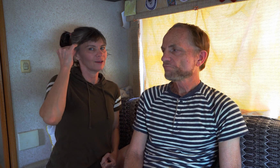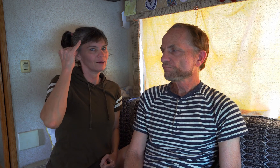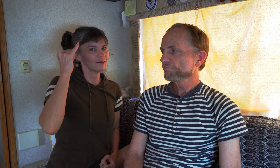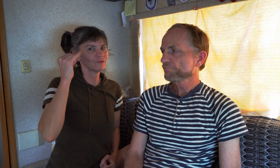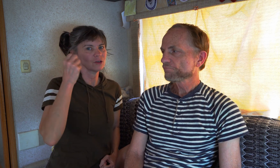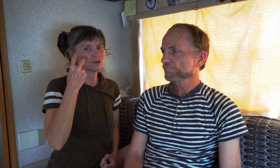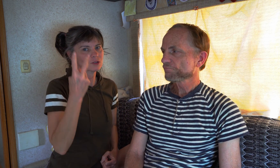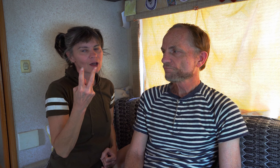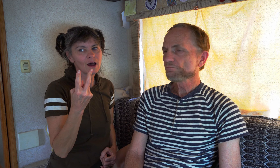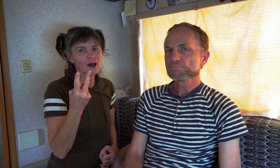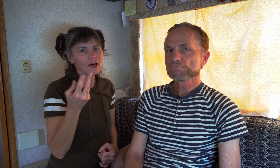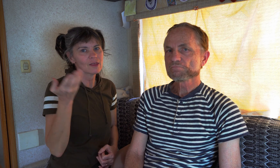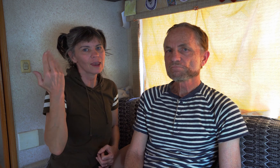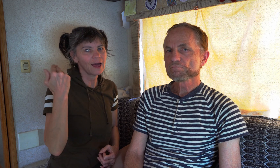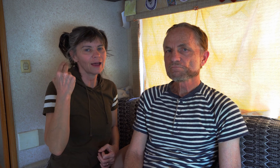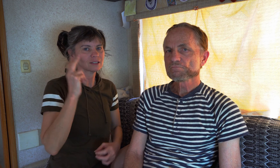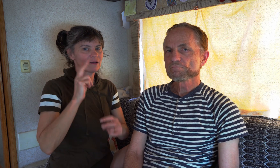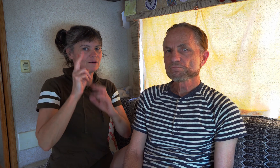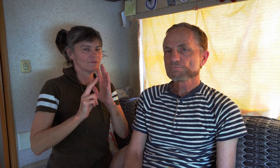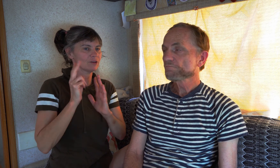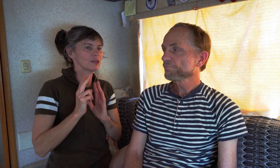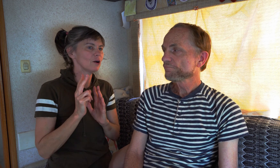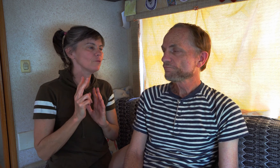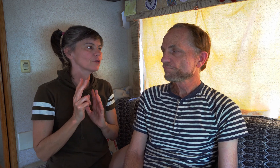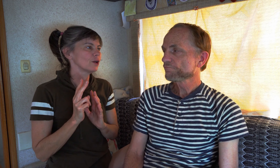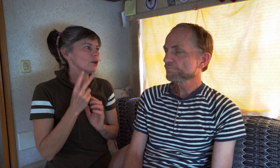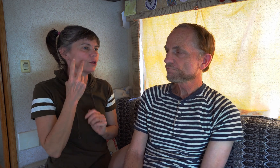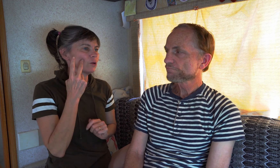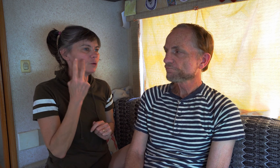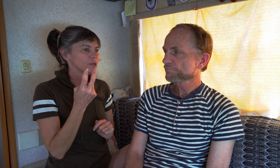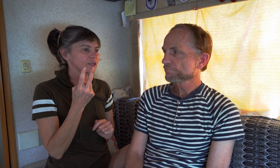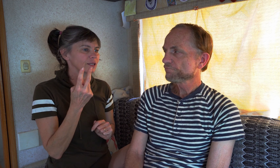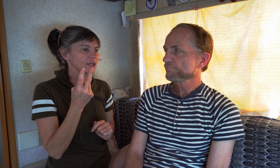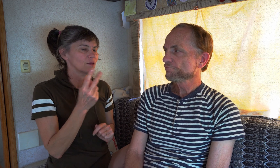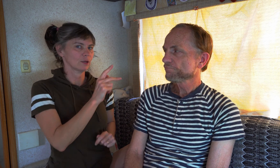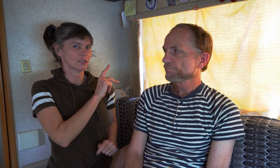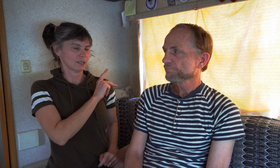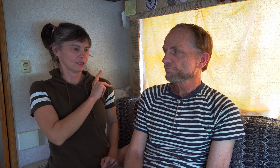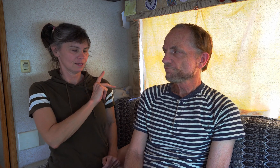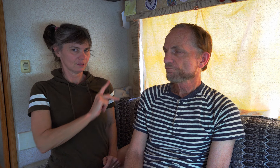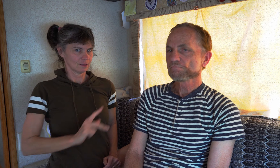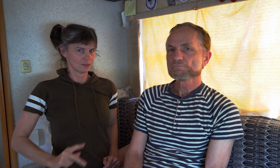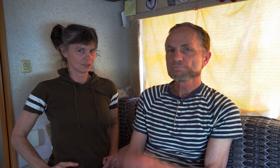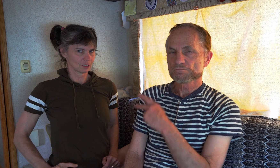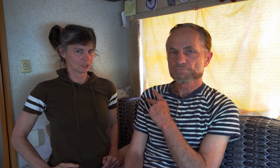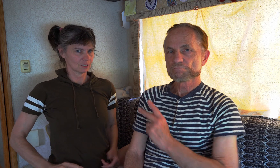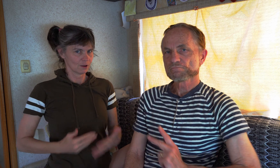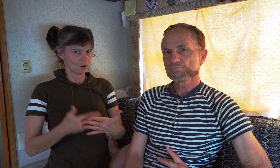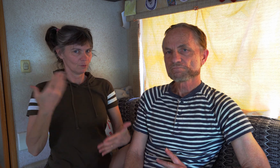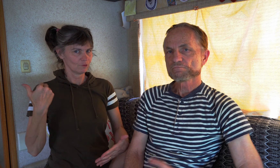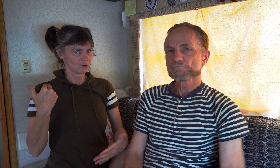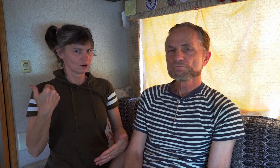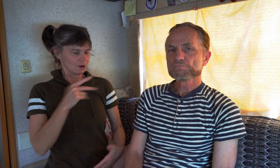And if you saw the last video, you would see that we did